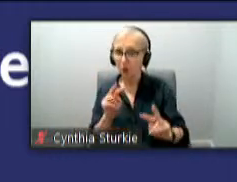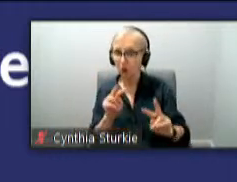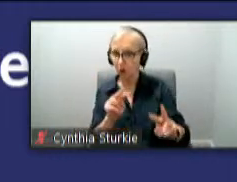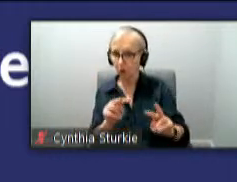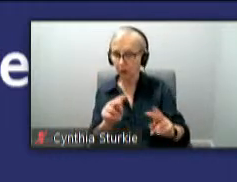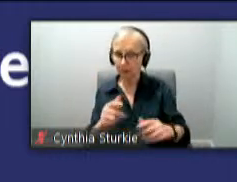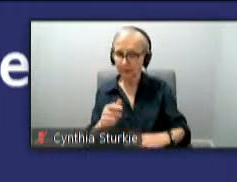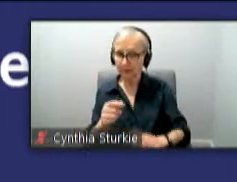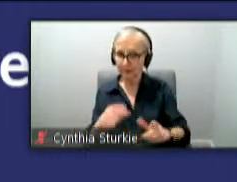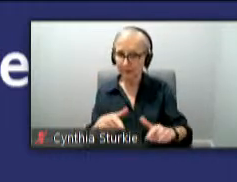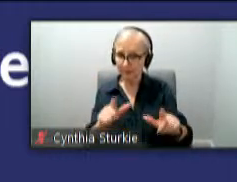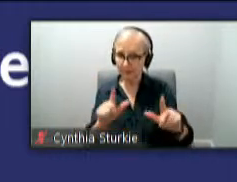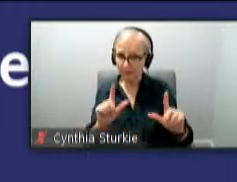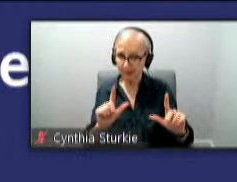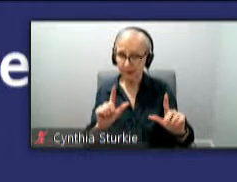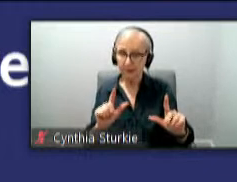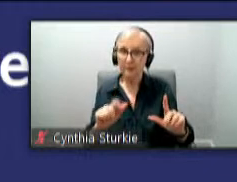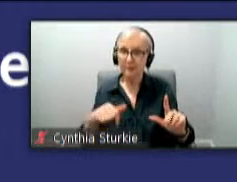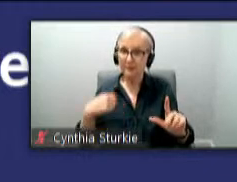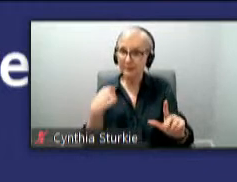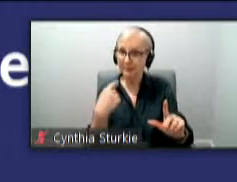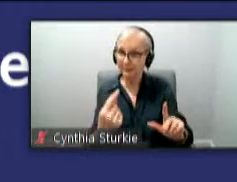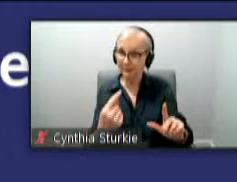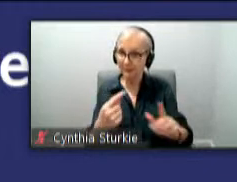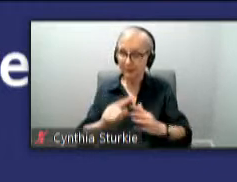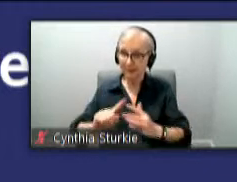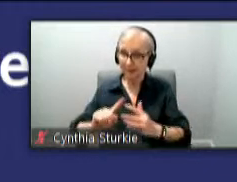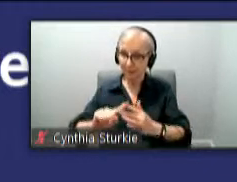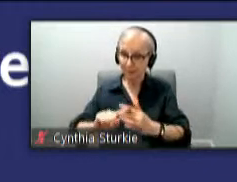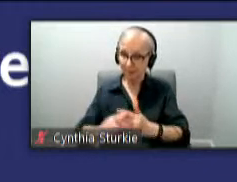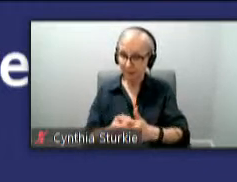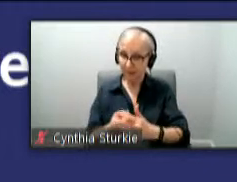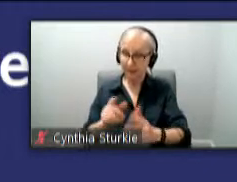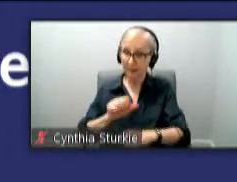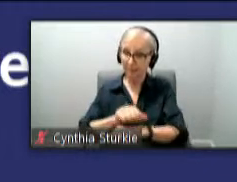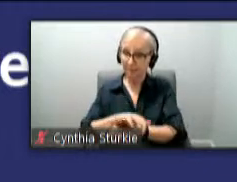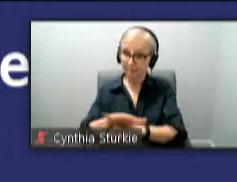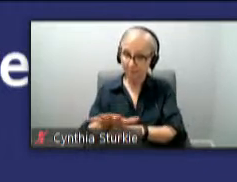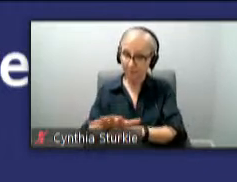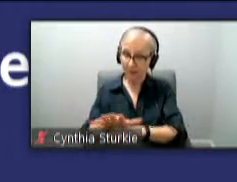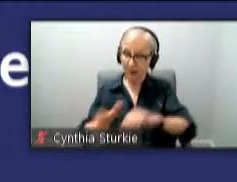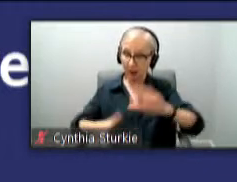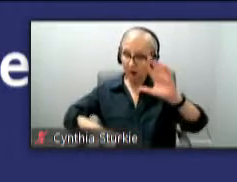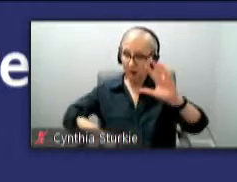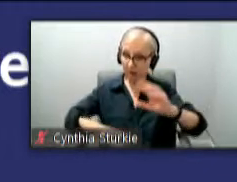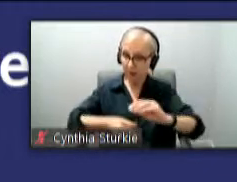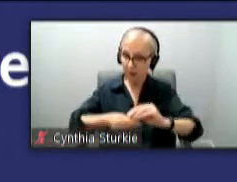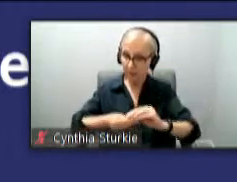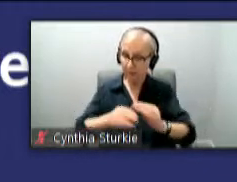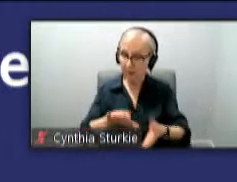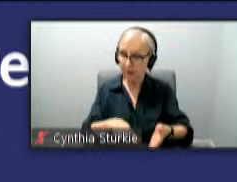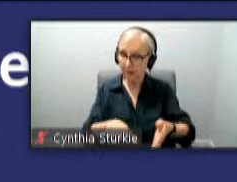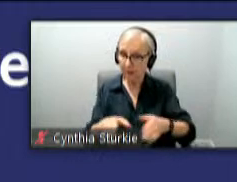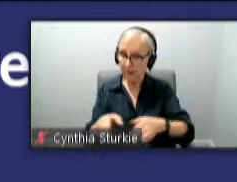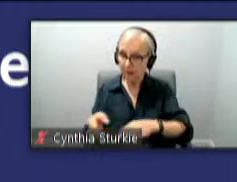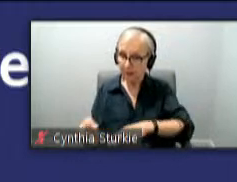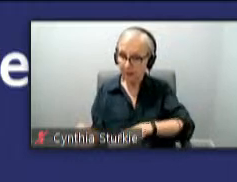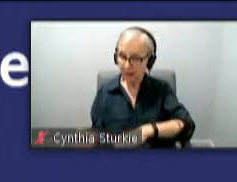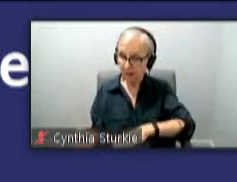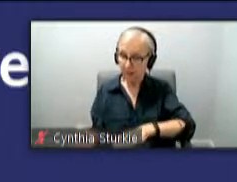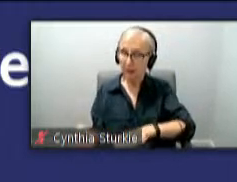slide, since the beginning of the pandemic, Colorado's cumulative death rate has been lower than the US